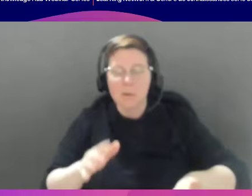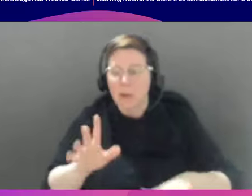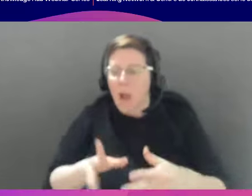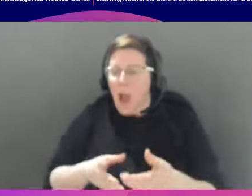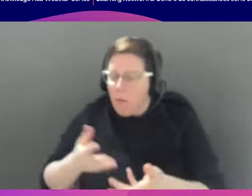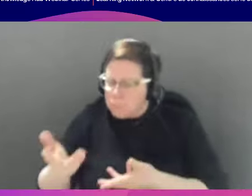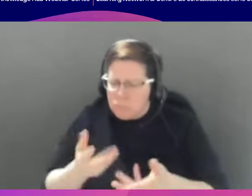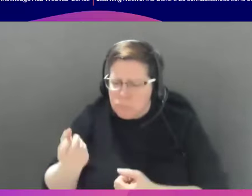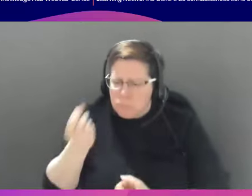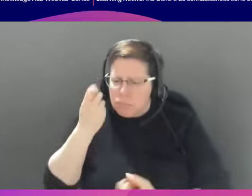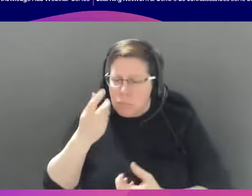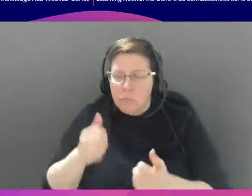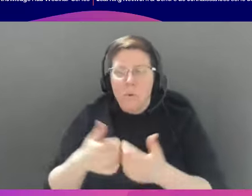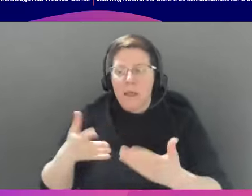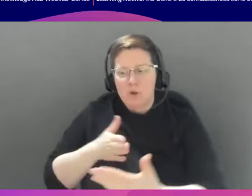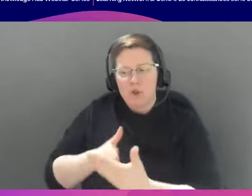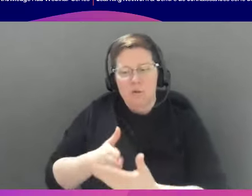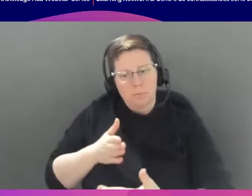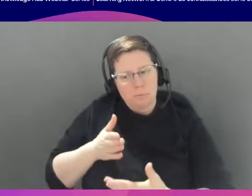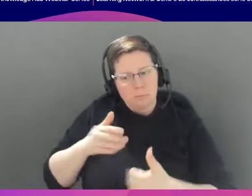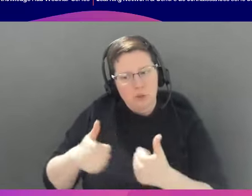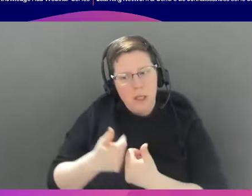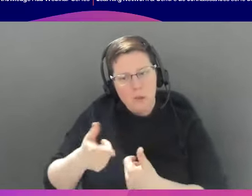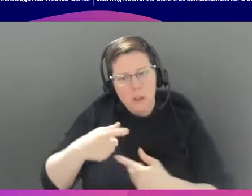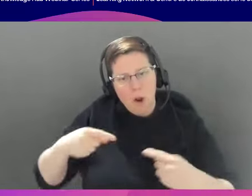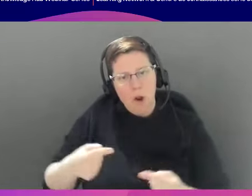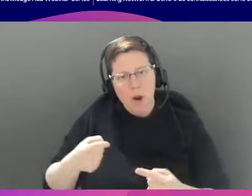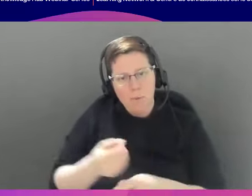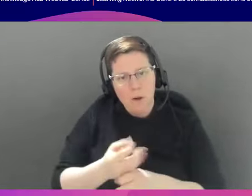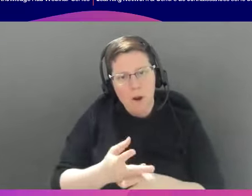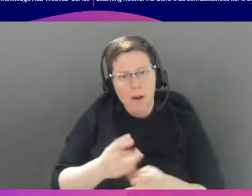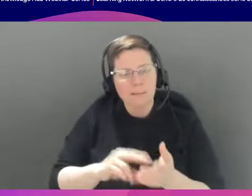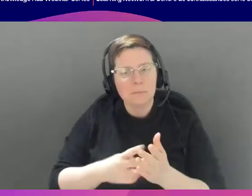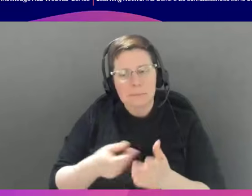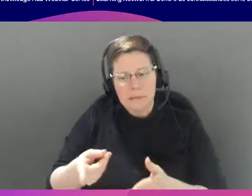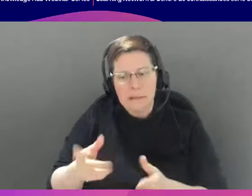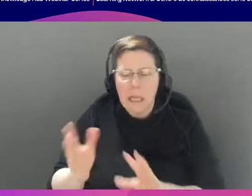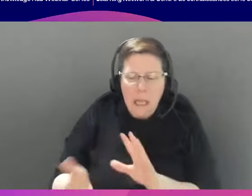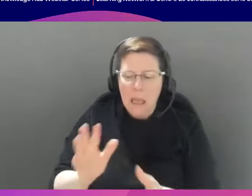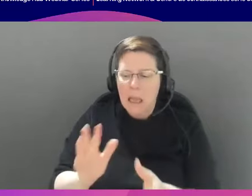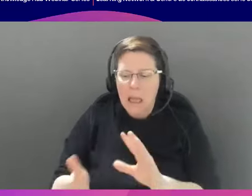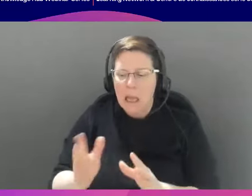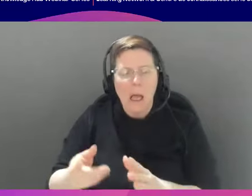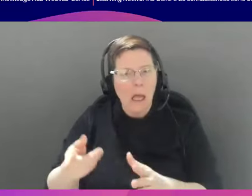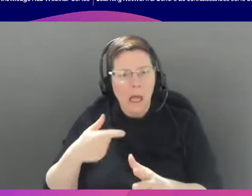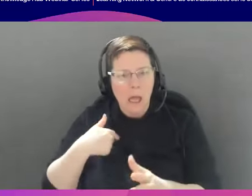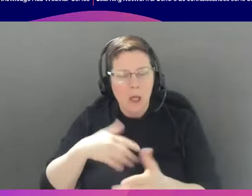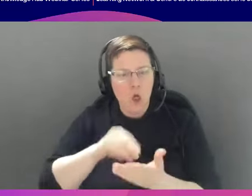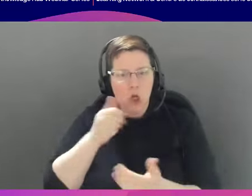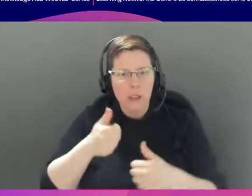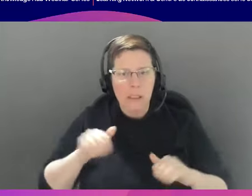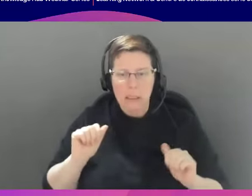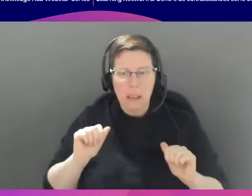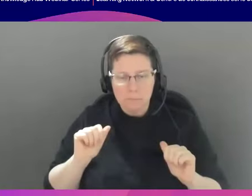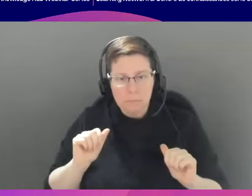without challenging the harm that they have caused can merely run the risk of reinforcing the structural harm that